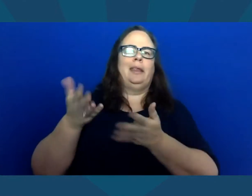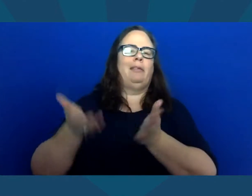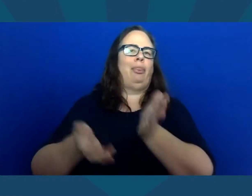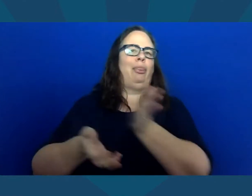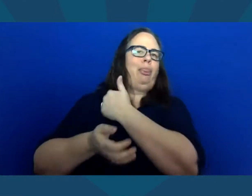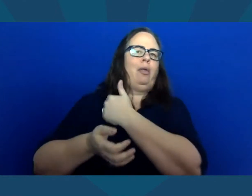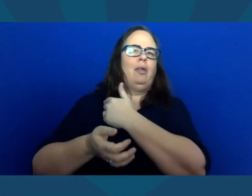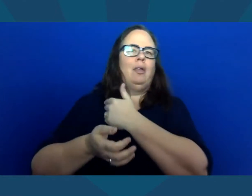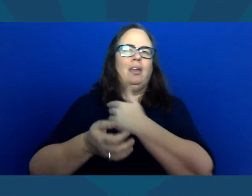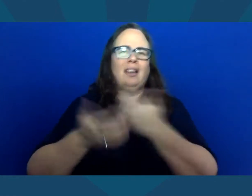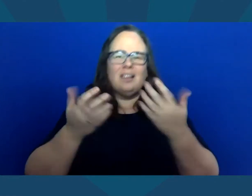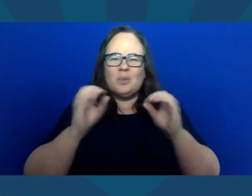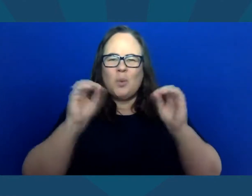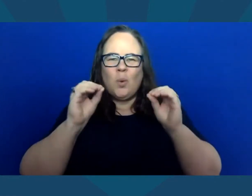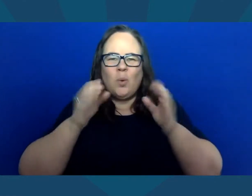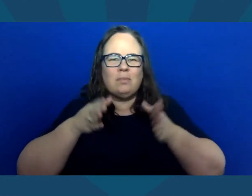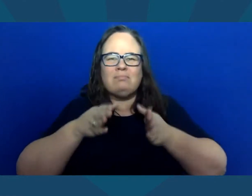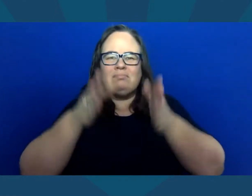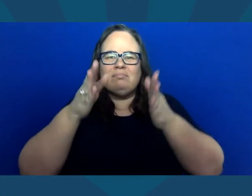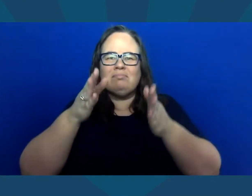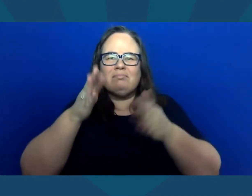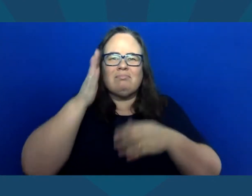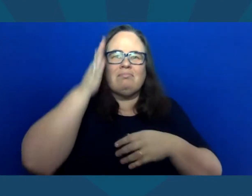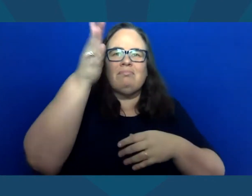without a path forward.